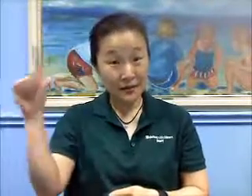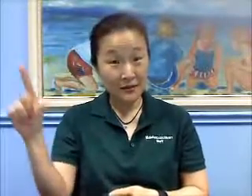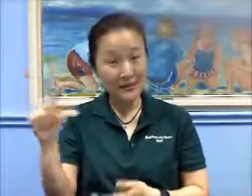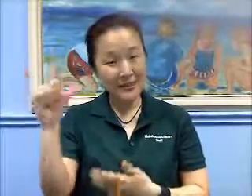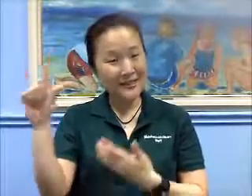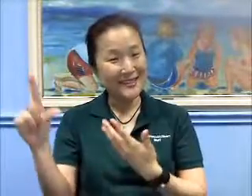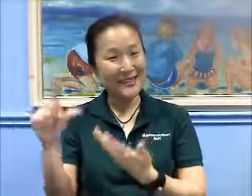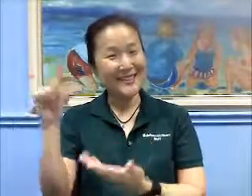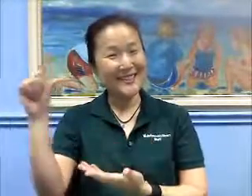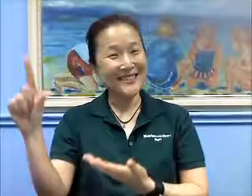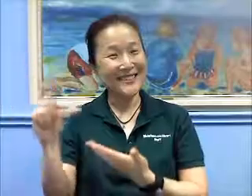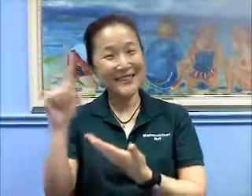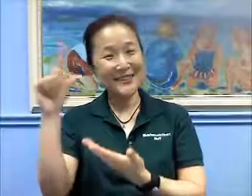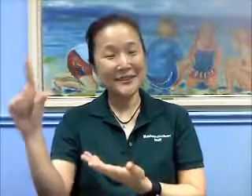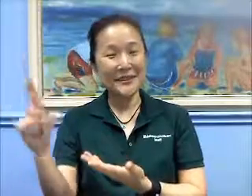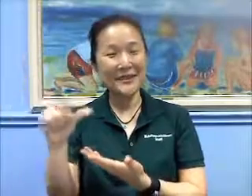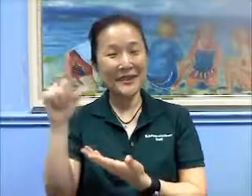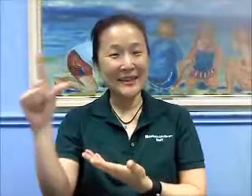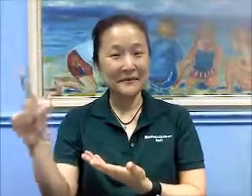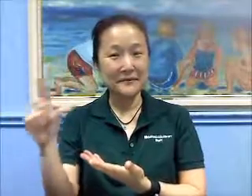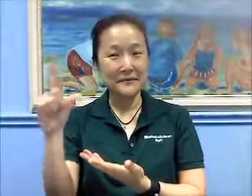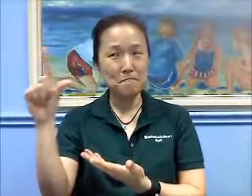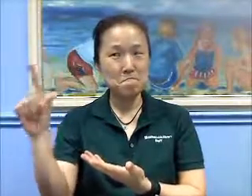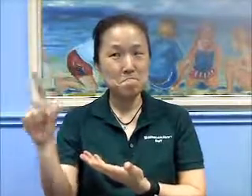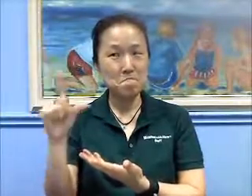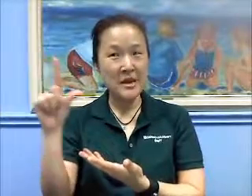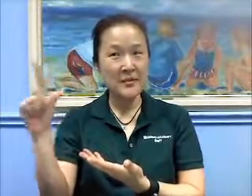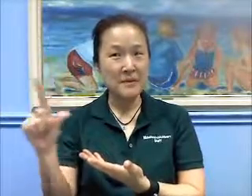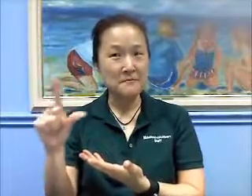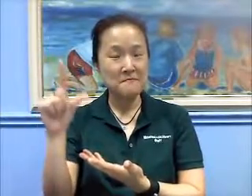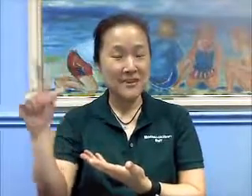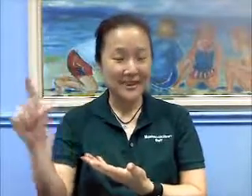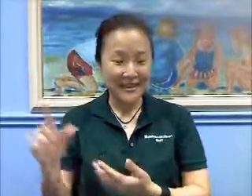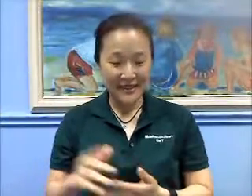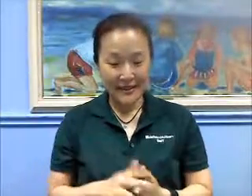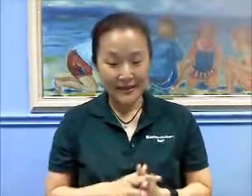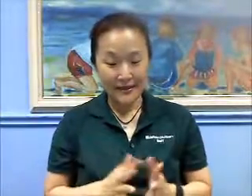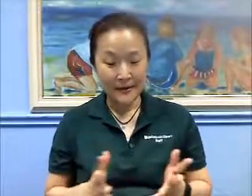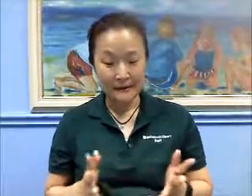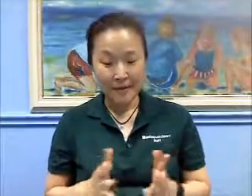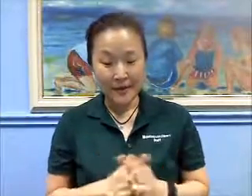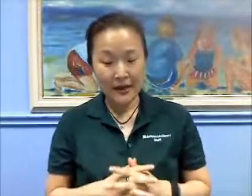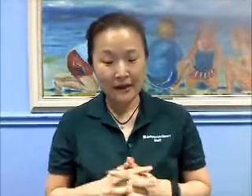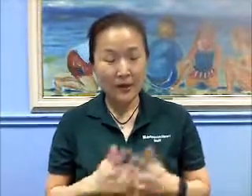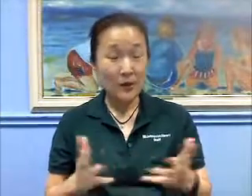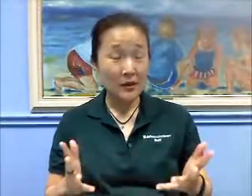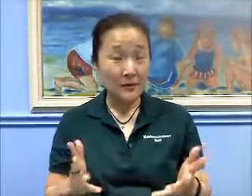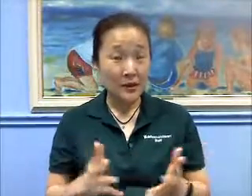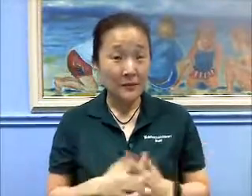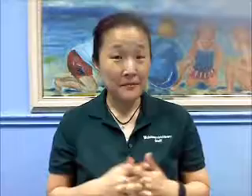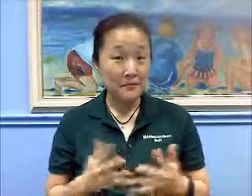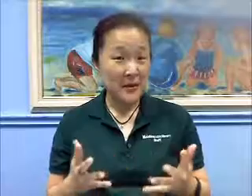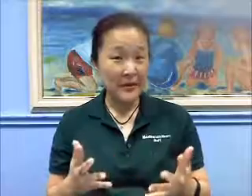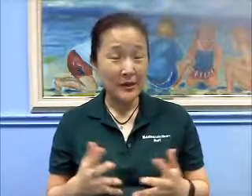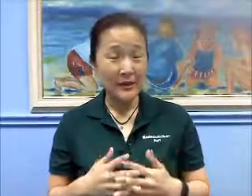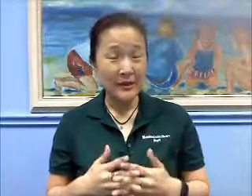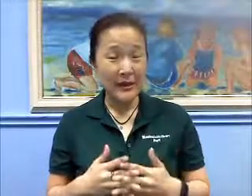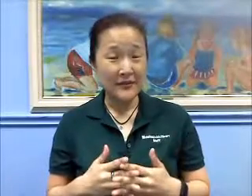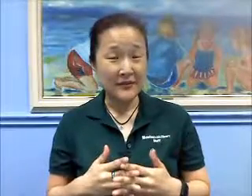circle because it is the center of life. Maybe. Oh. If you don't want to go to the library, maybe you want to go out and have some